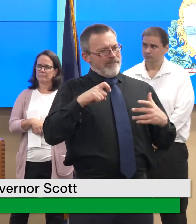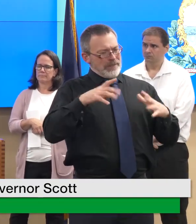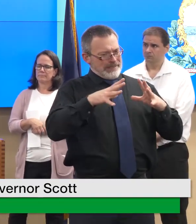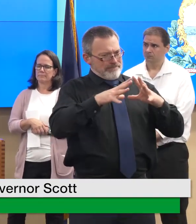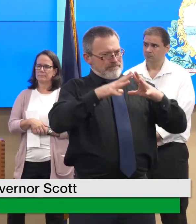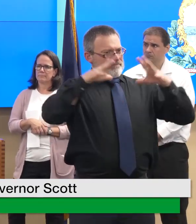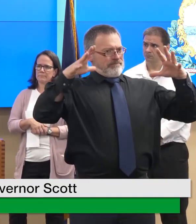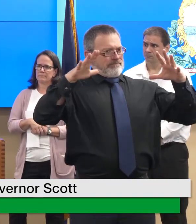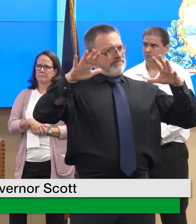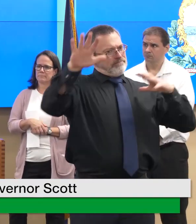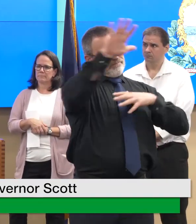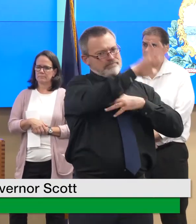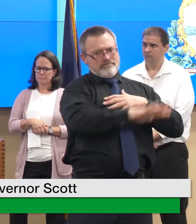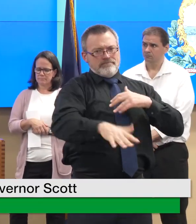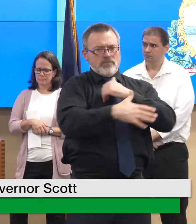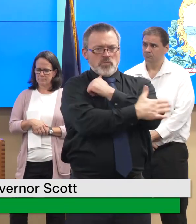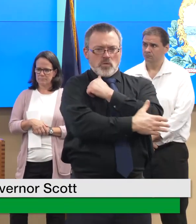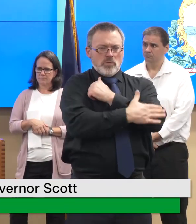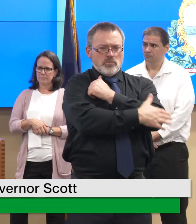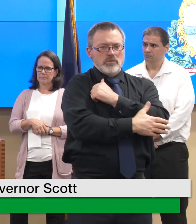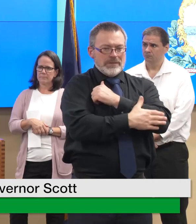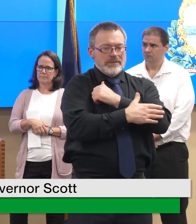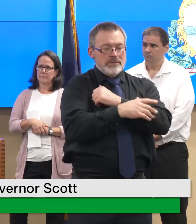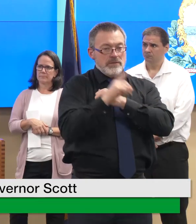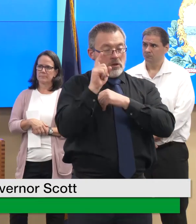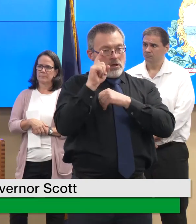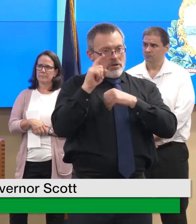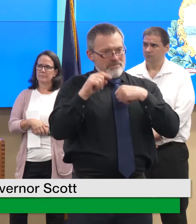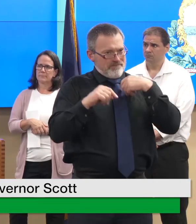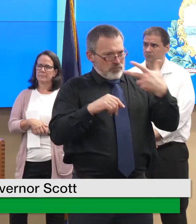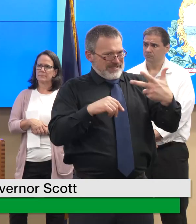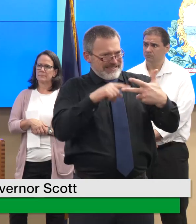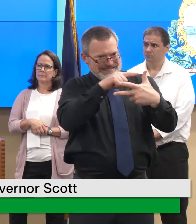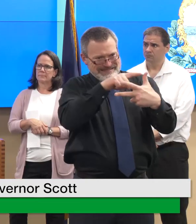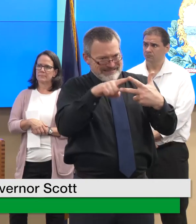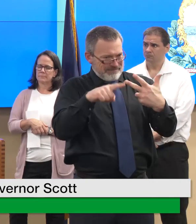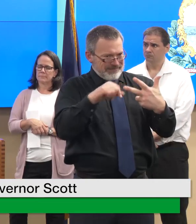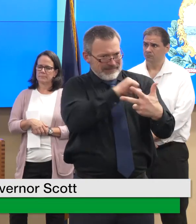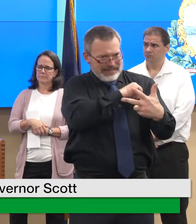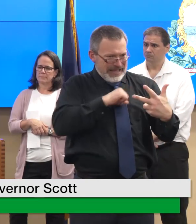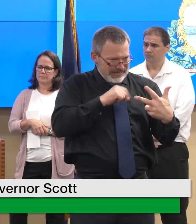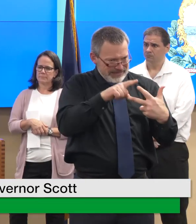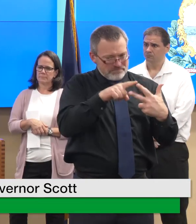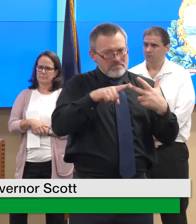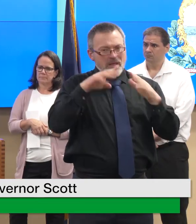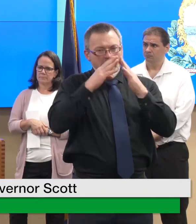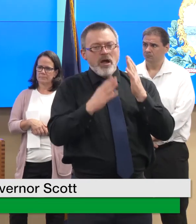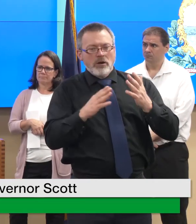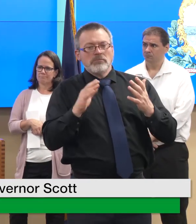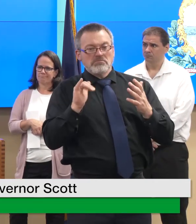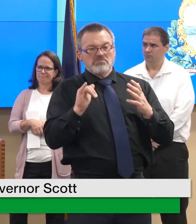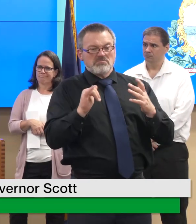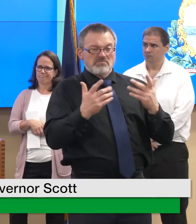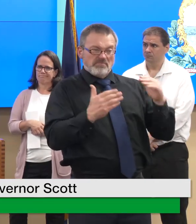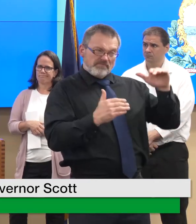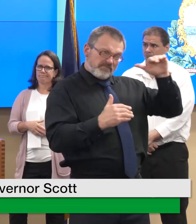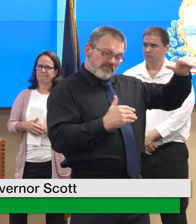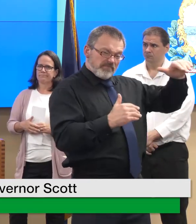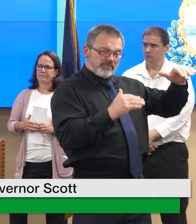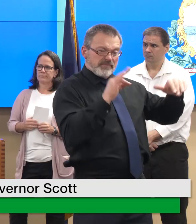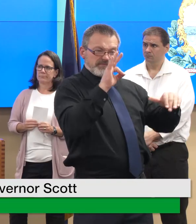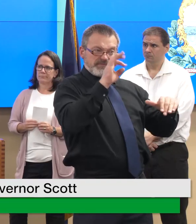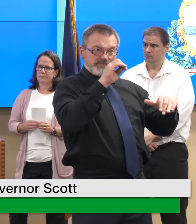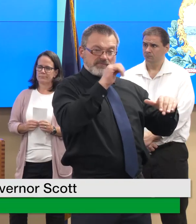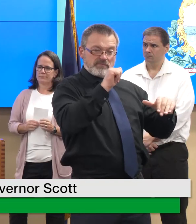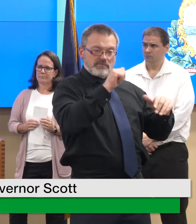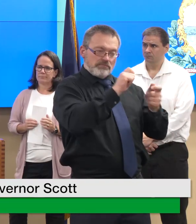a revamping of FEMA, taking a look. And it's not FEMA's fault. FEMA is just a creature of the